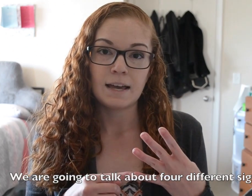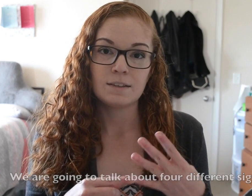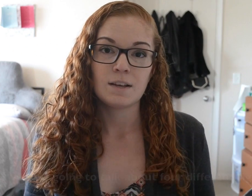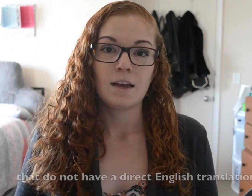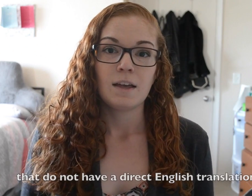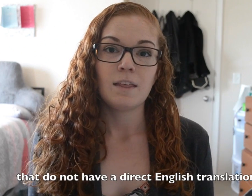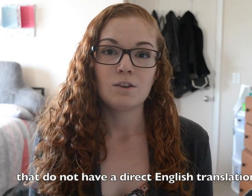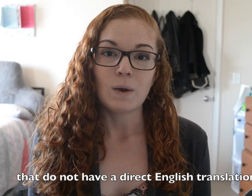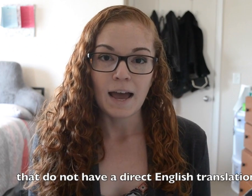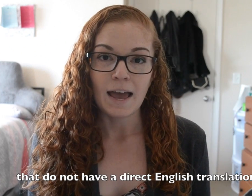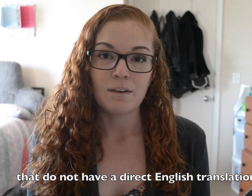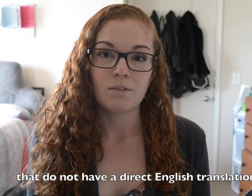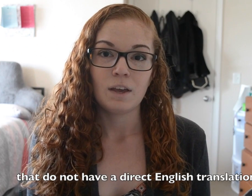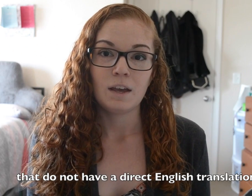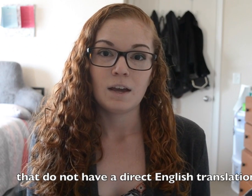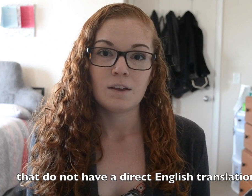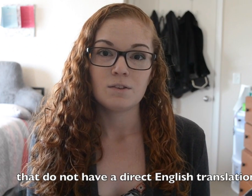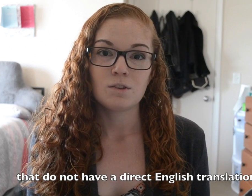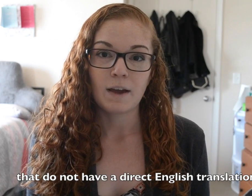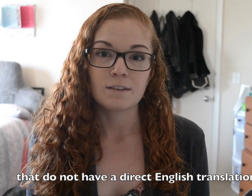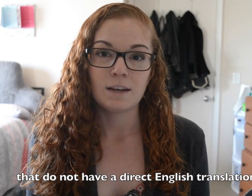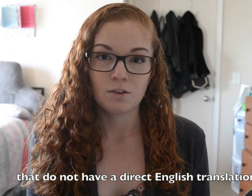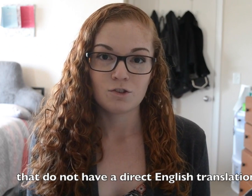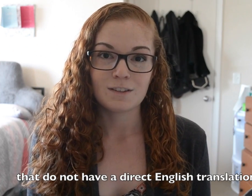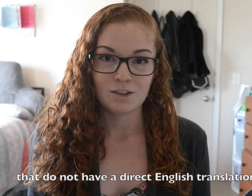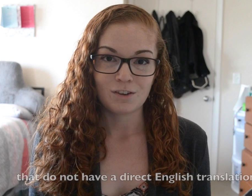signs that do not have a direct English translation.